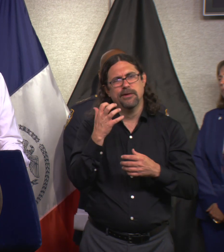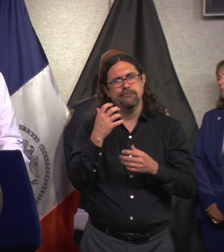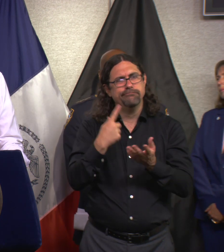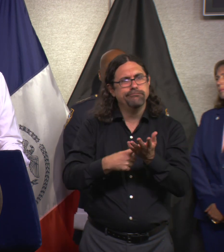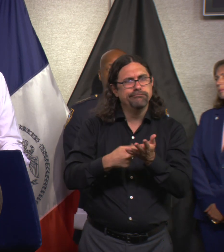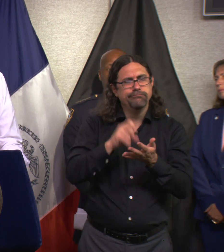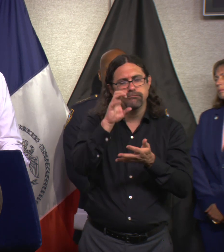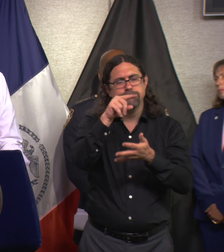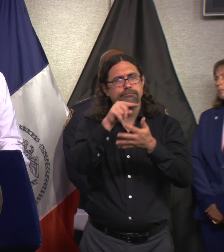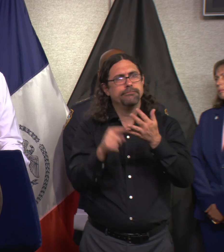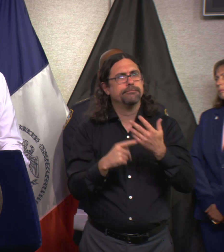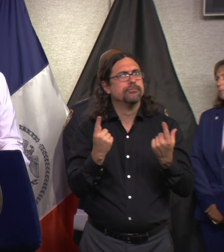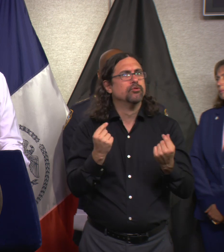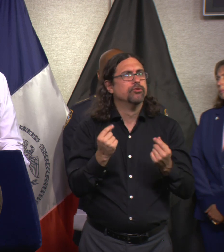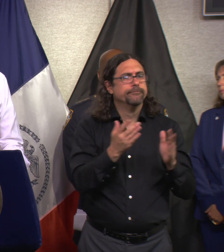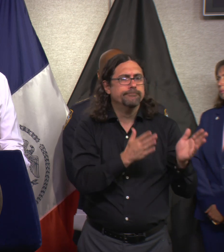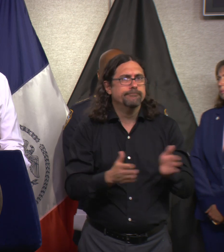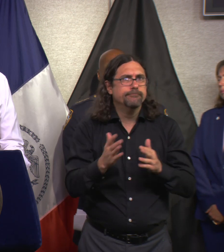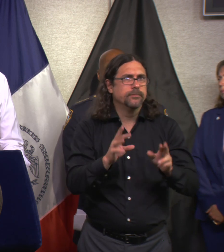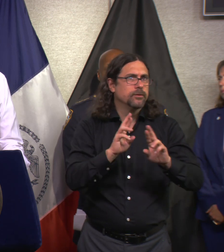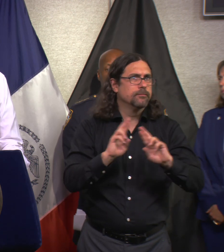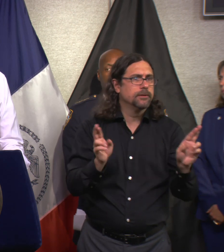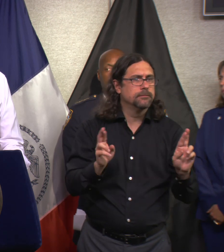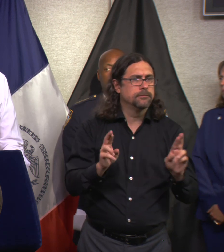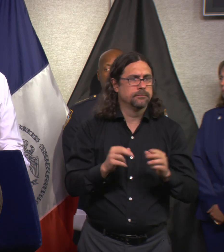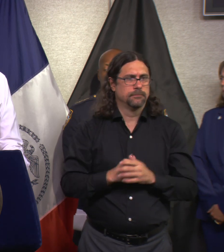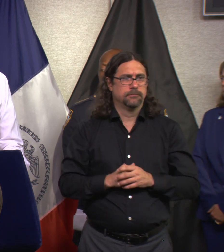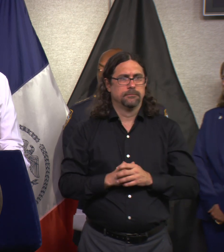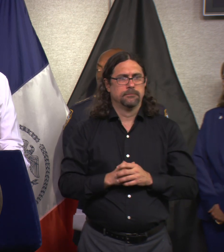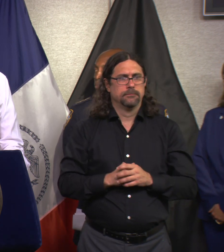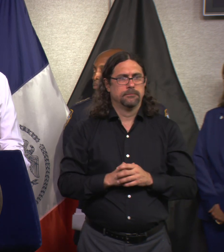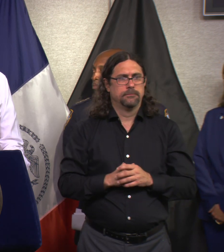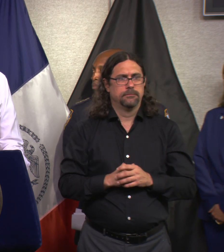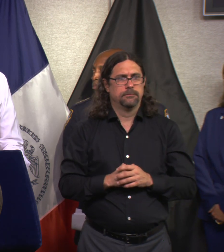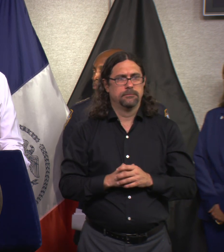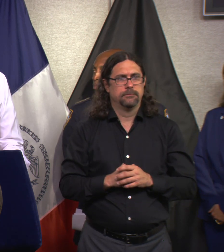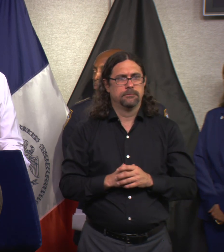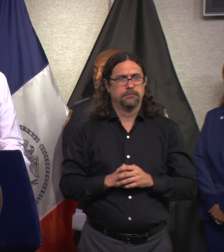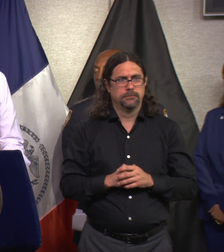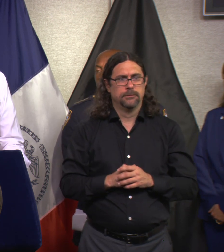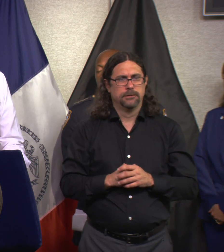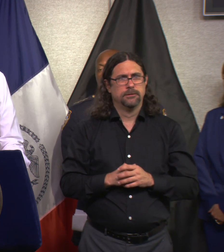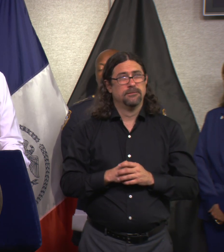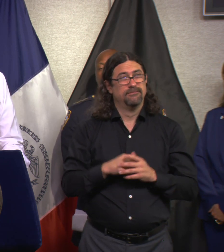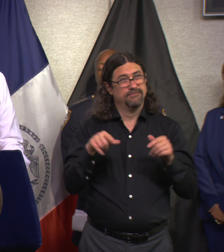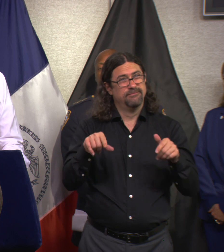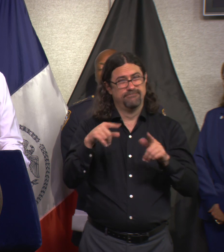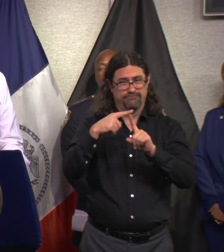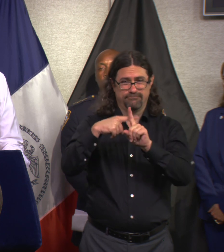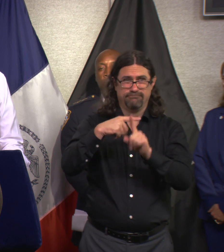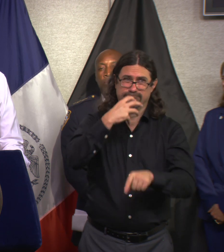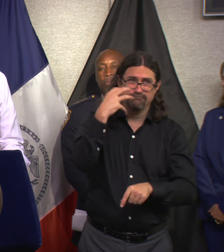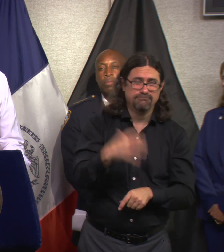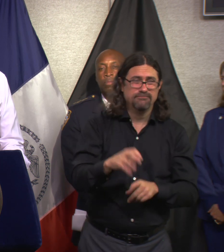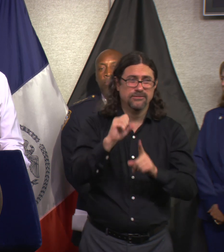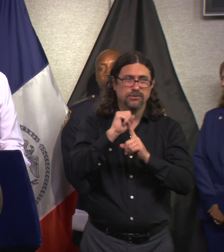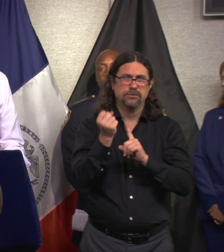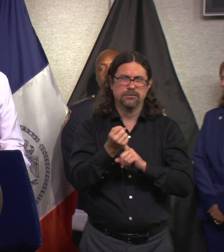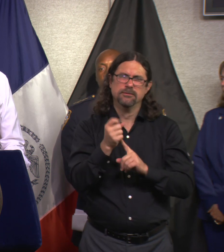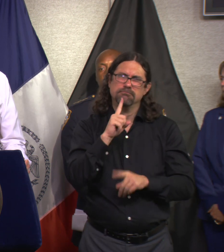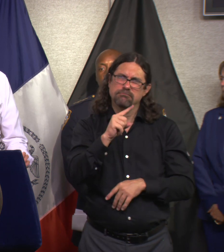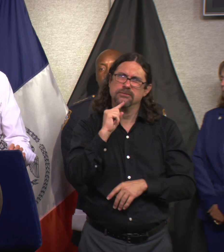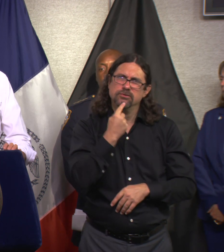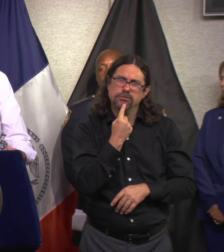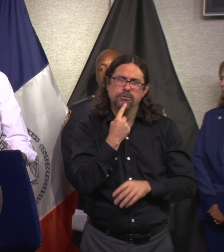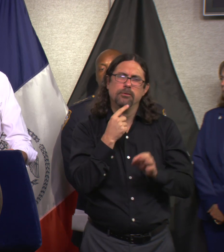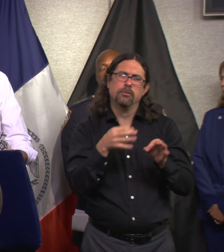situation. Again, take this heat situation seriously, take precautions, particularly when it comes to folks